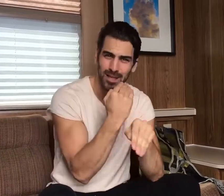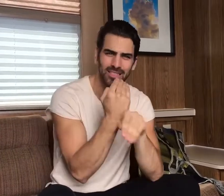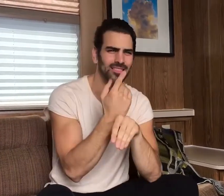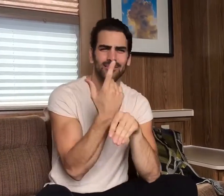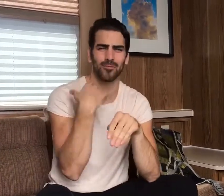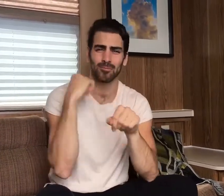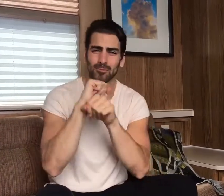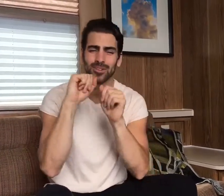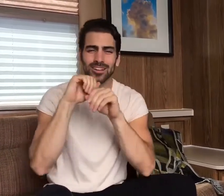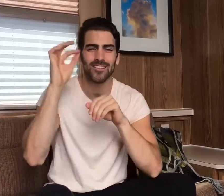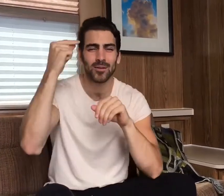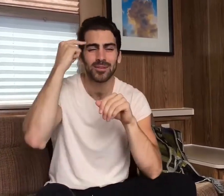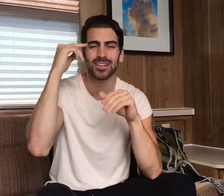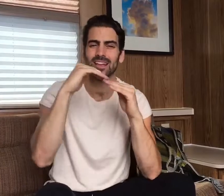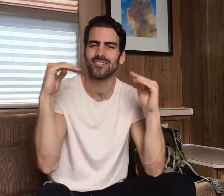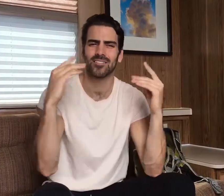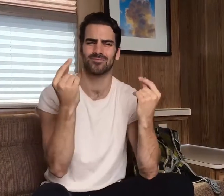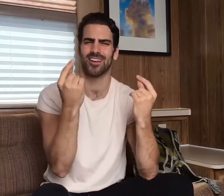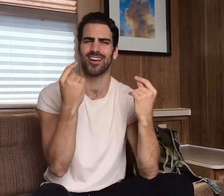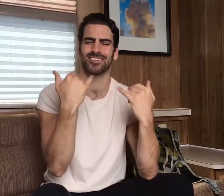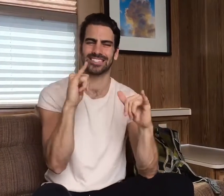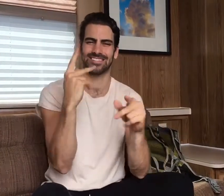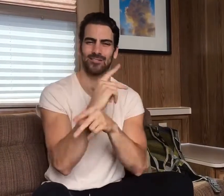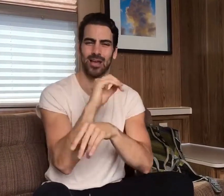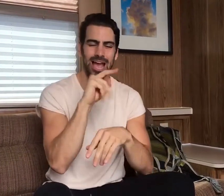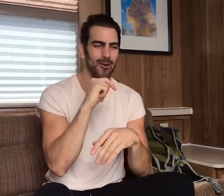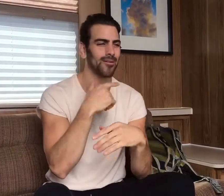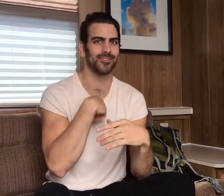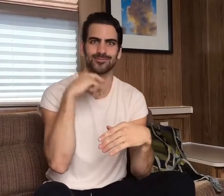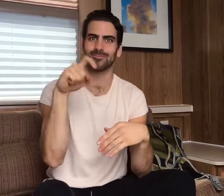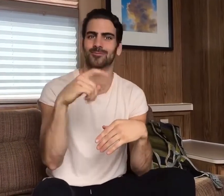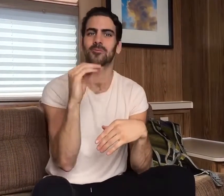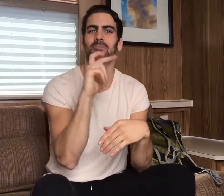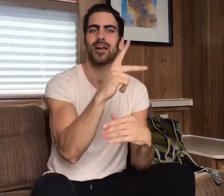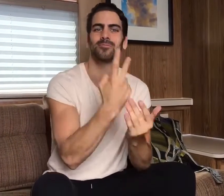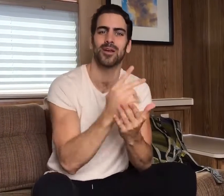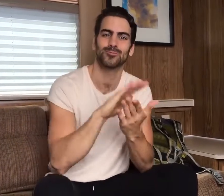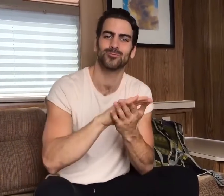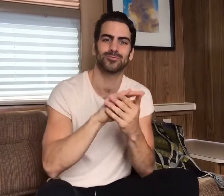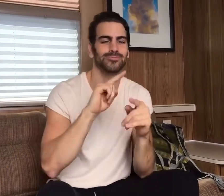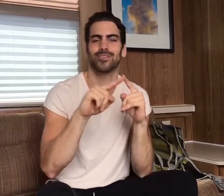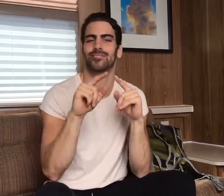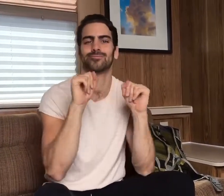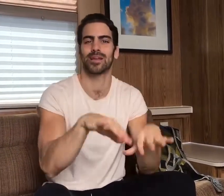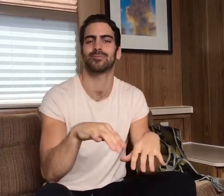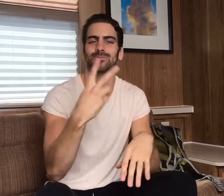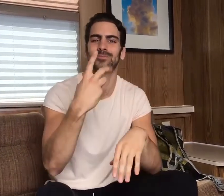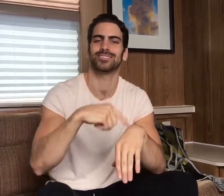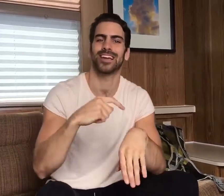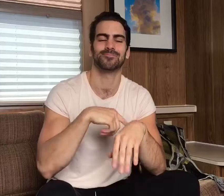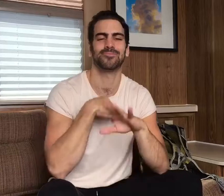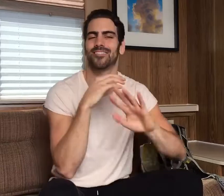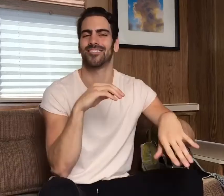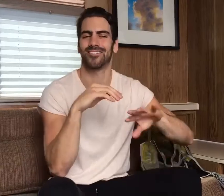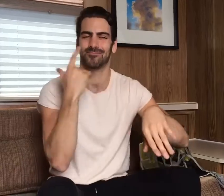So whether or not I was going to teach math or work in the government, I was still trying to figure it out. So I knew I wanted to go back to graduate school,